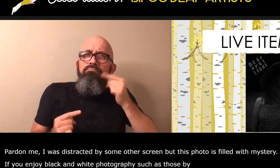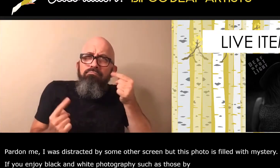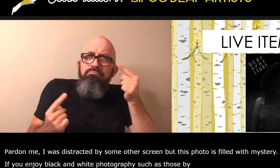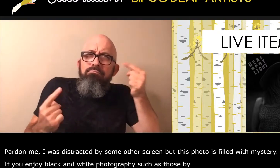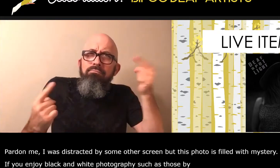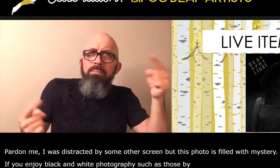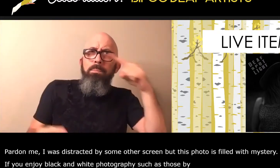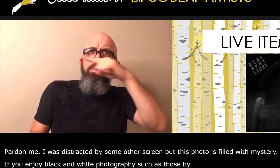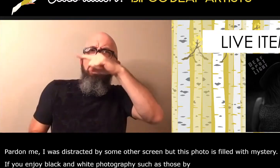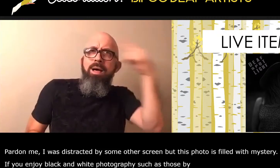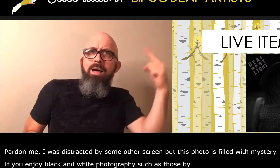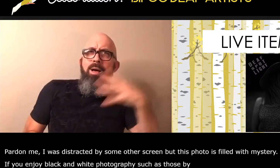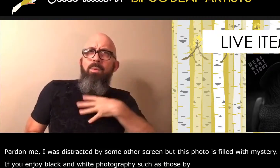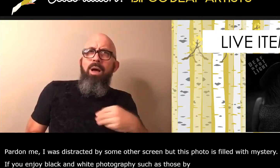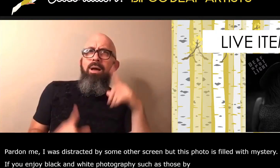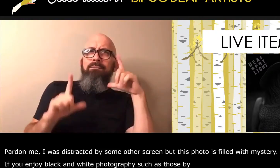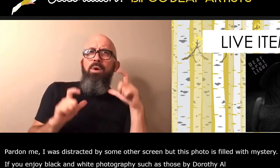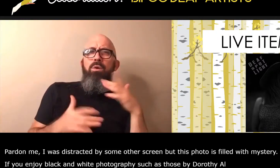or Herb Ritton,